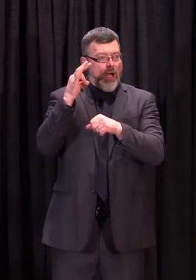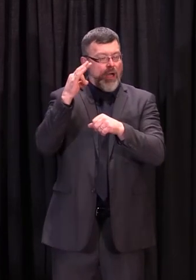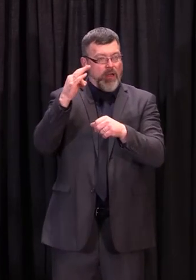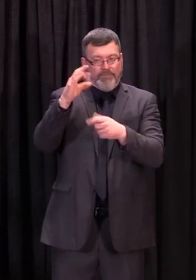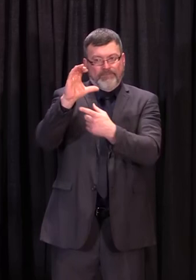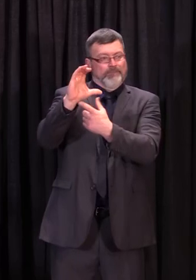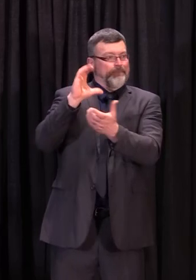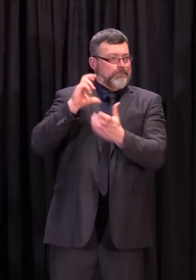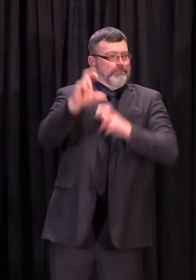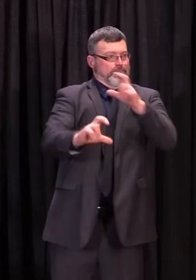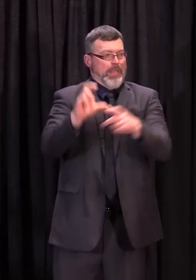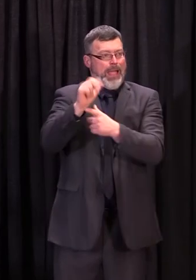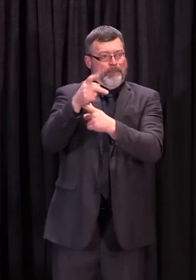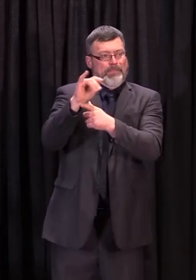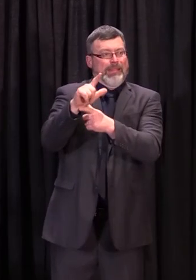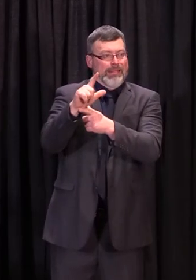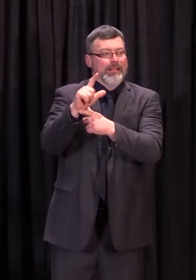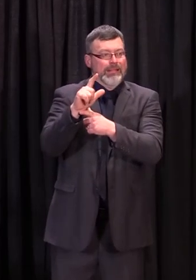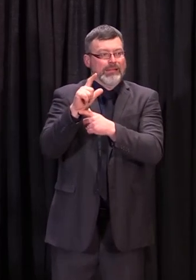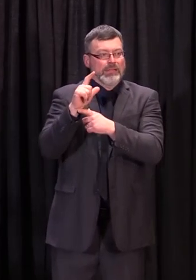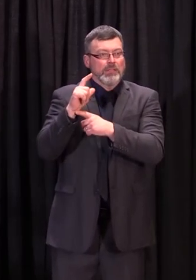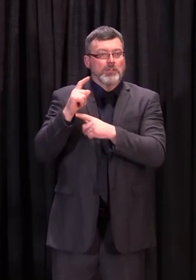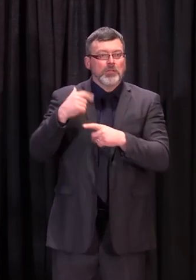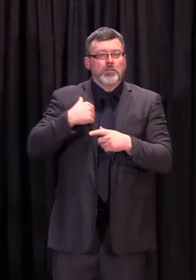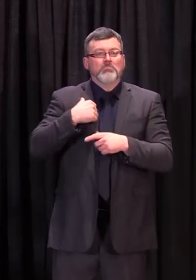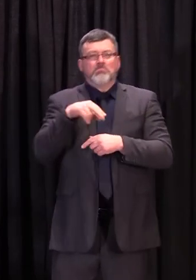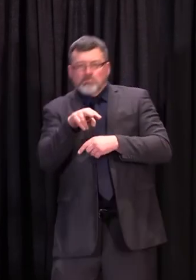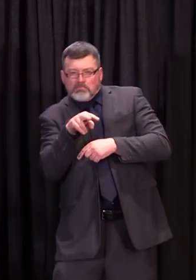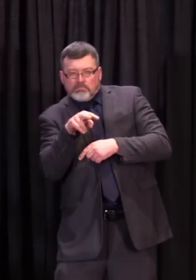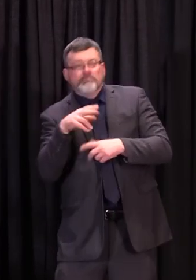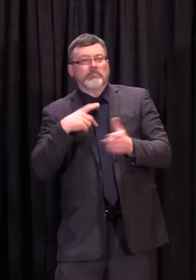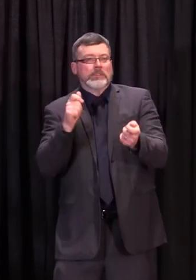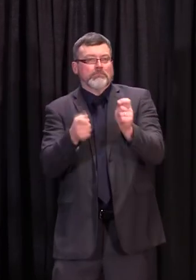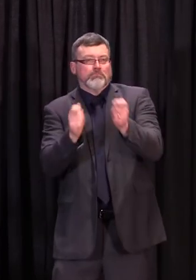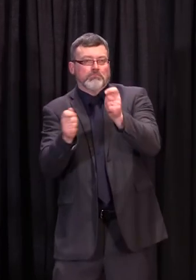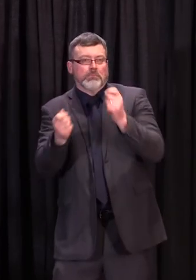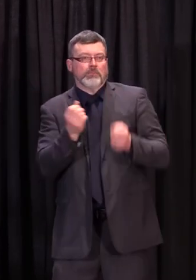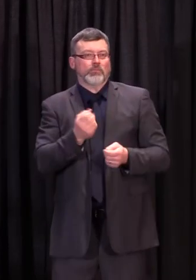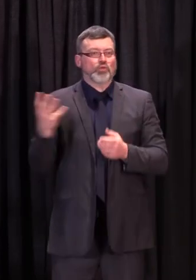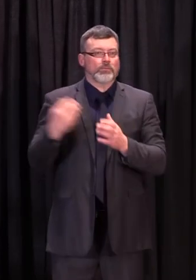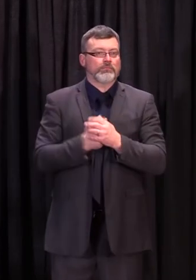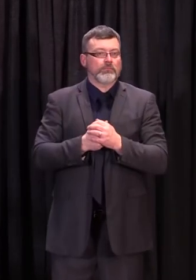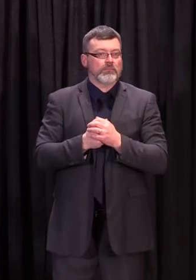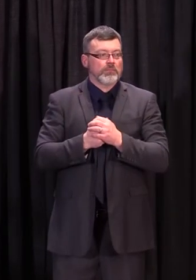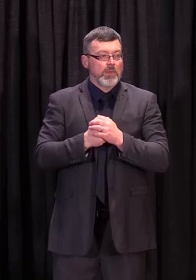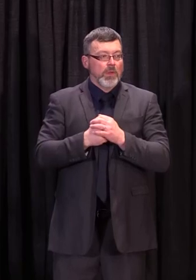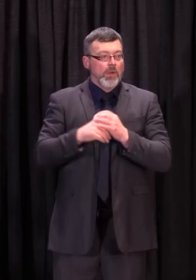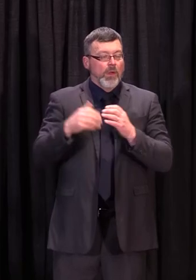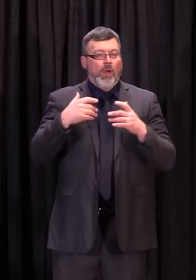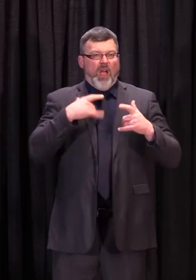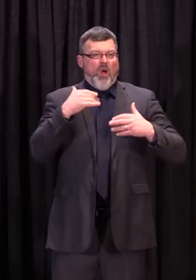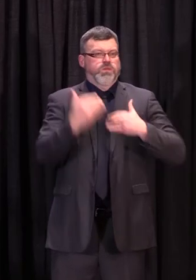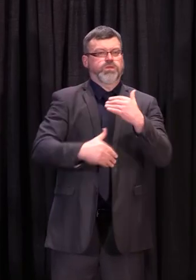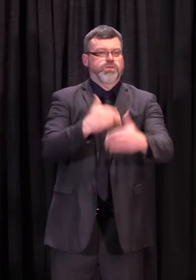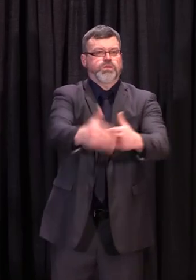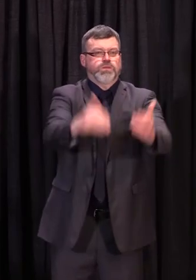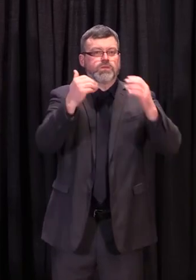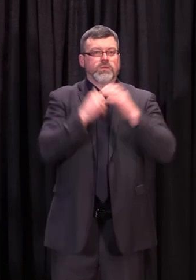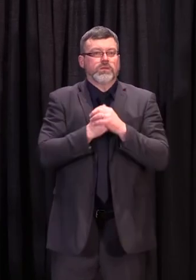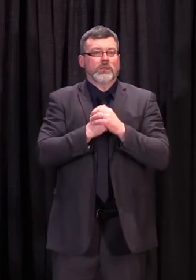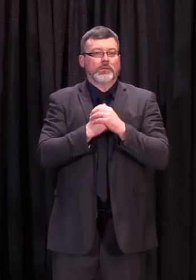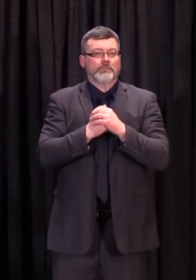we'll propose a few changes, the great work of last year will move forward. We also start this year